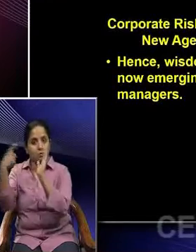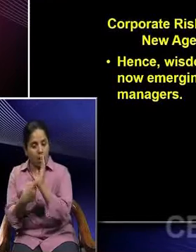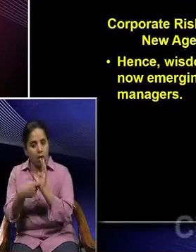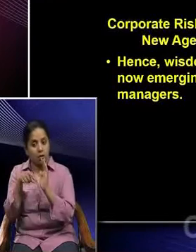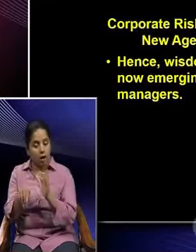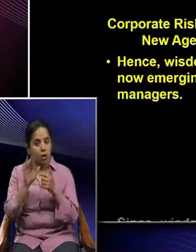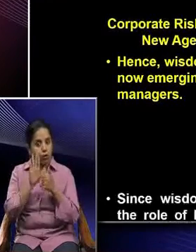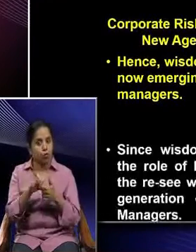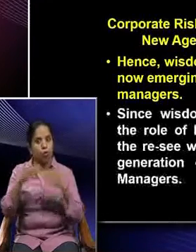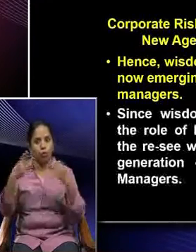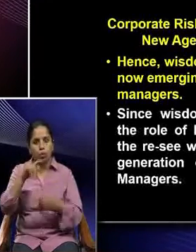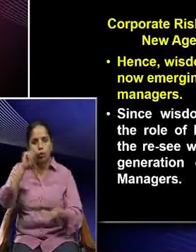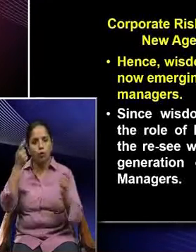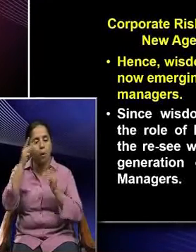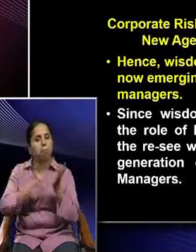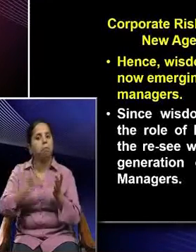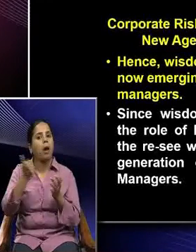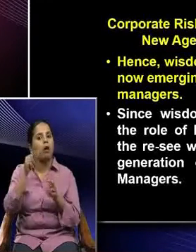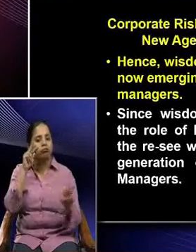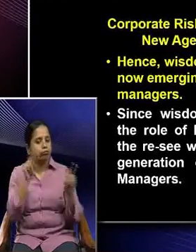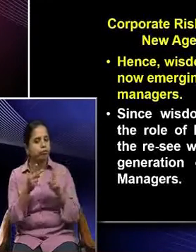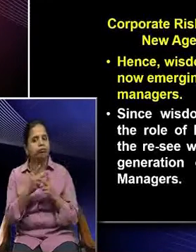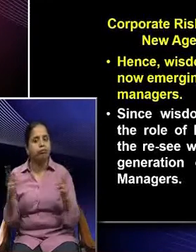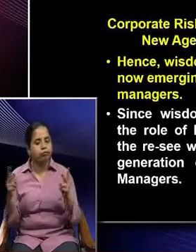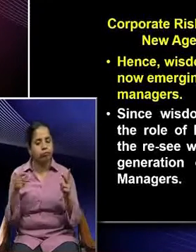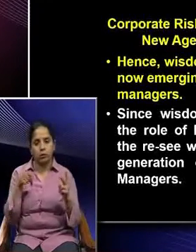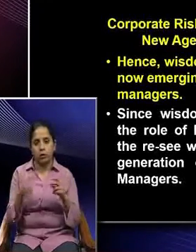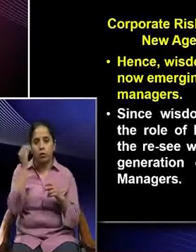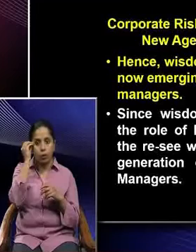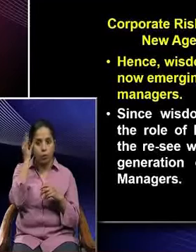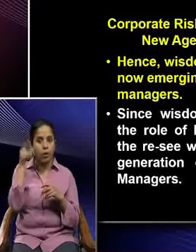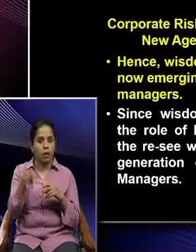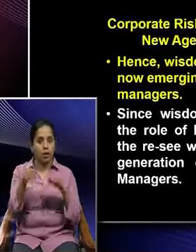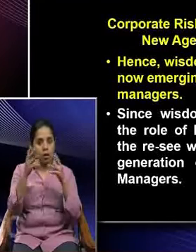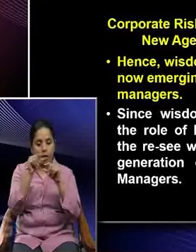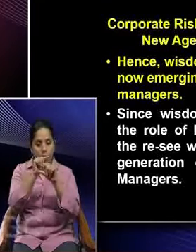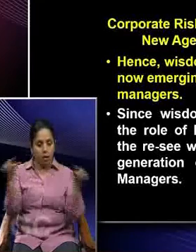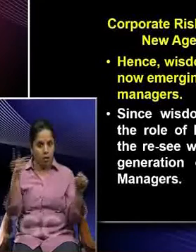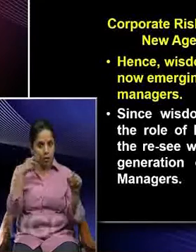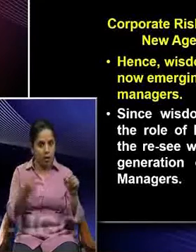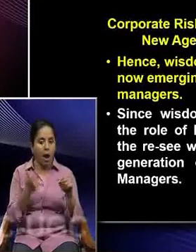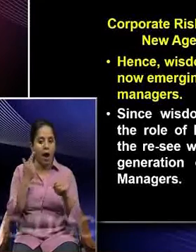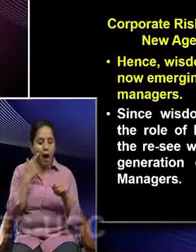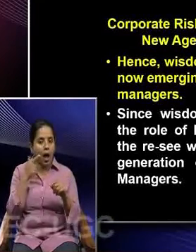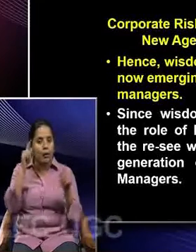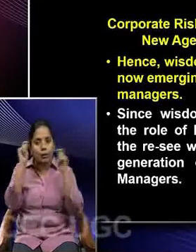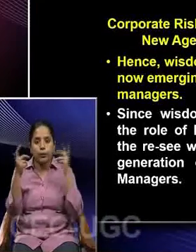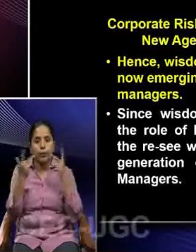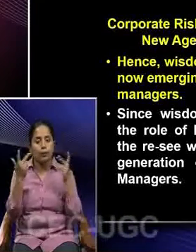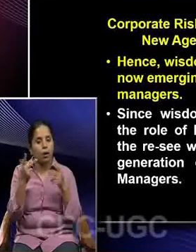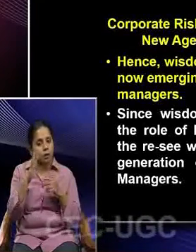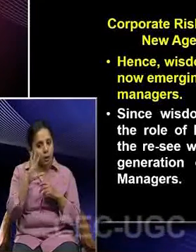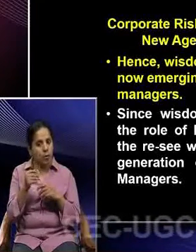a new paradigm for managers. And this wisdom equation is recognizing the role of I, that is